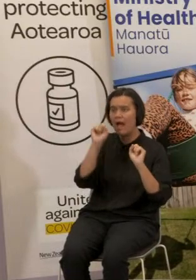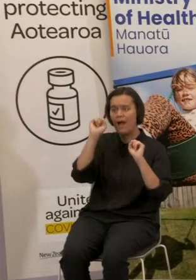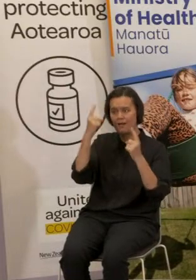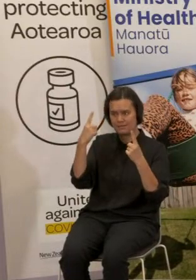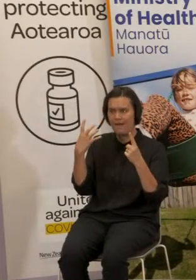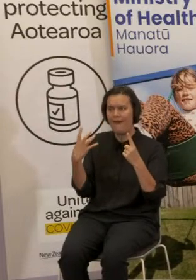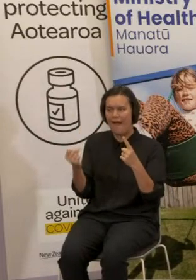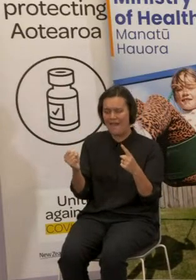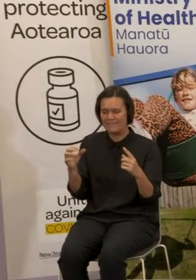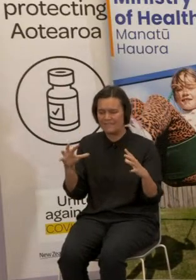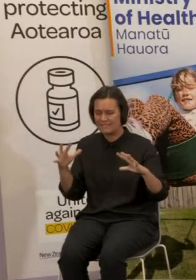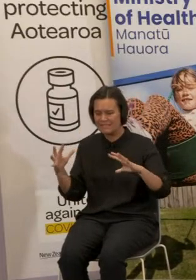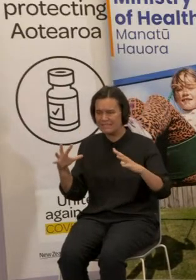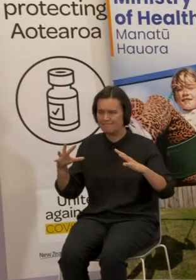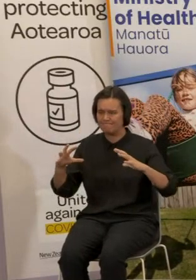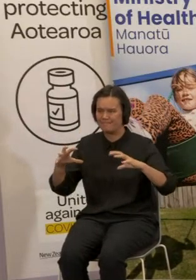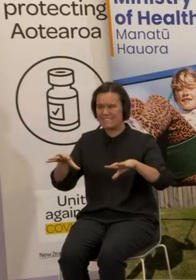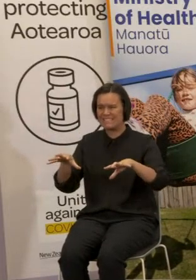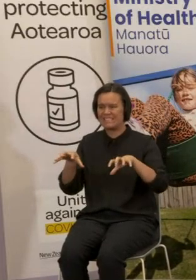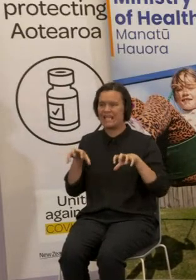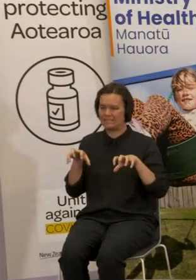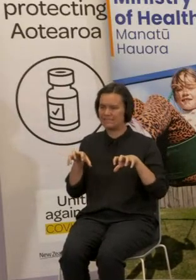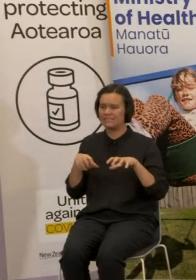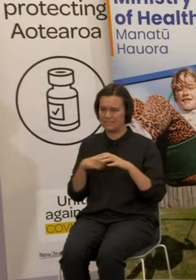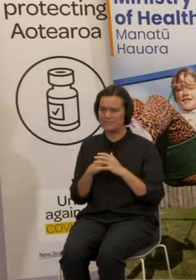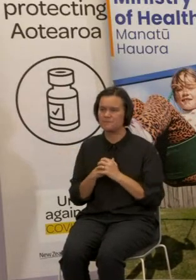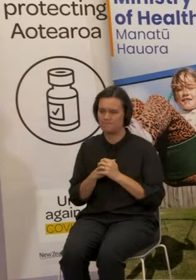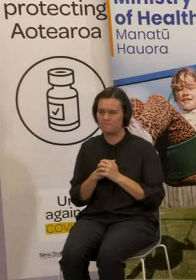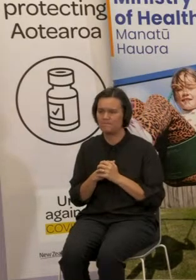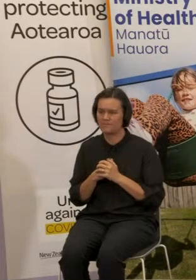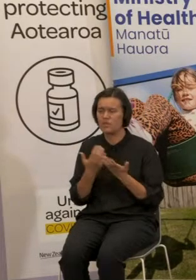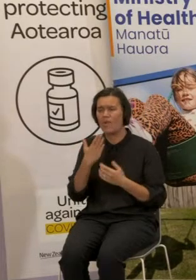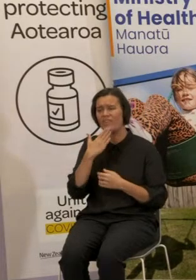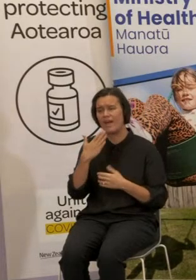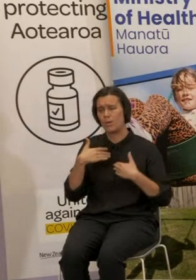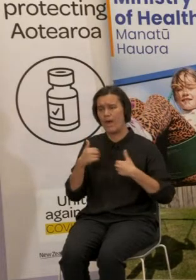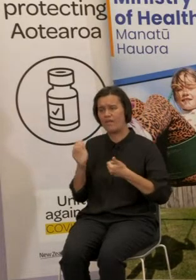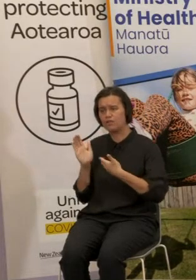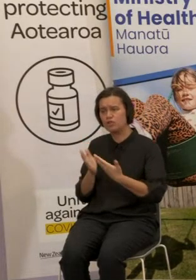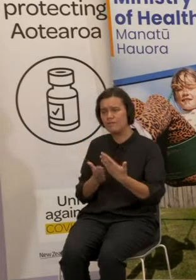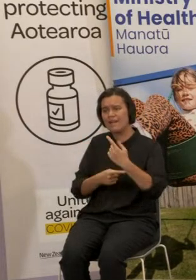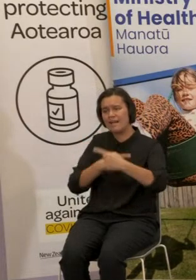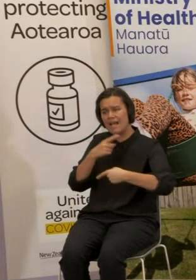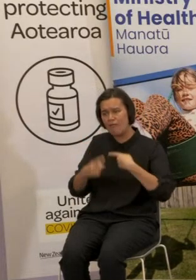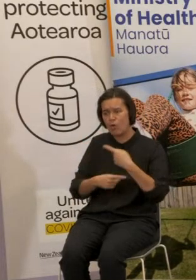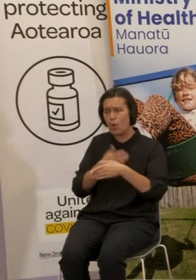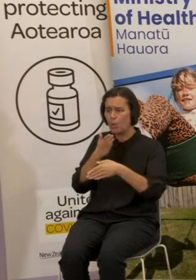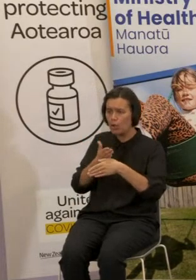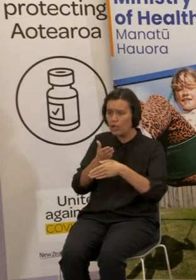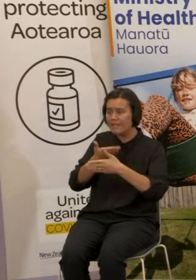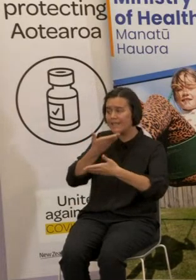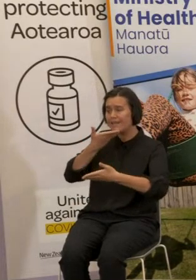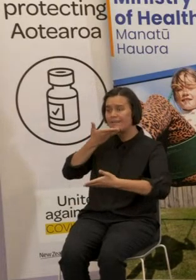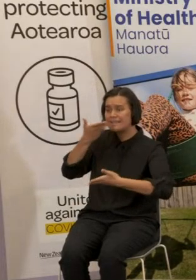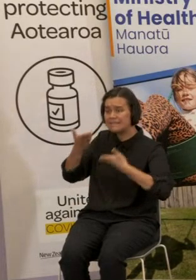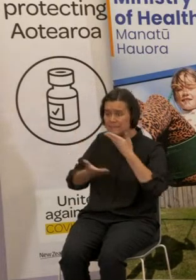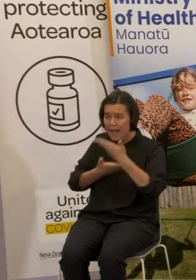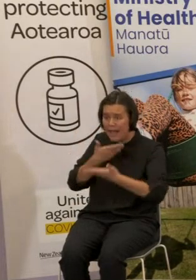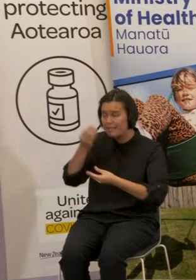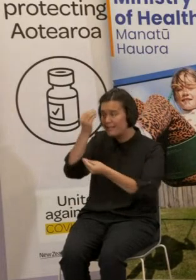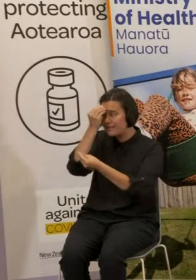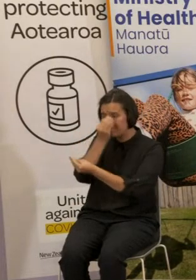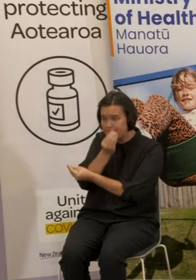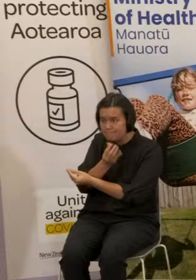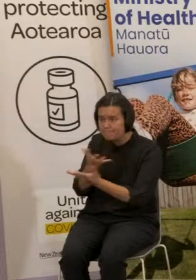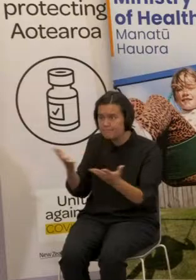to support the services who are out there talking and supporting local communities, trusted healthcare providers within